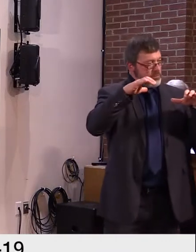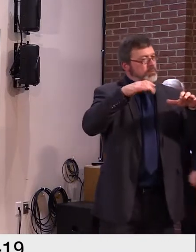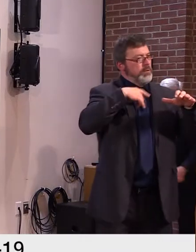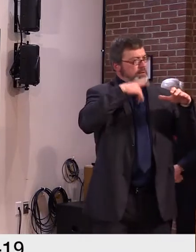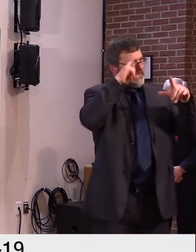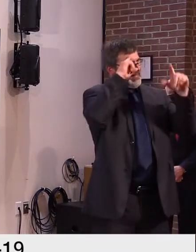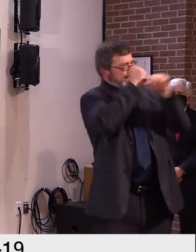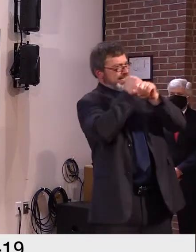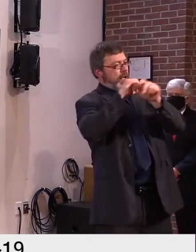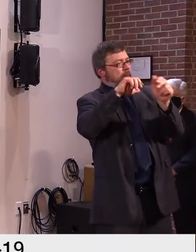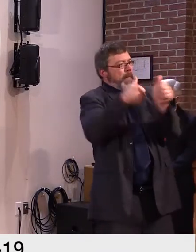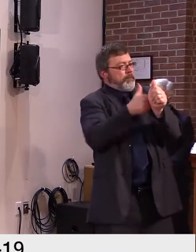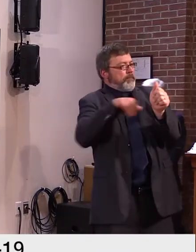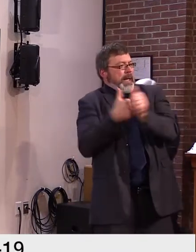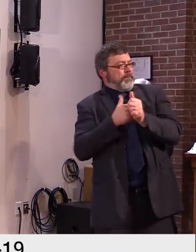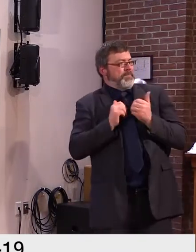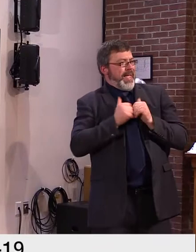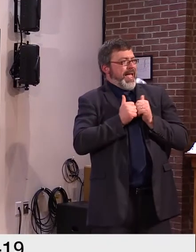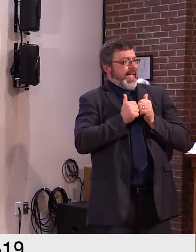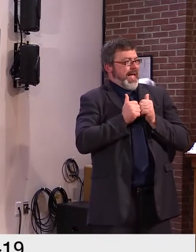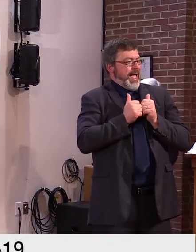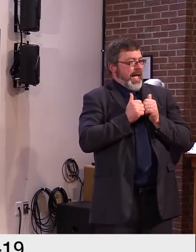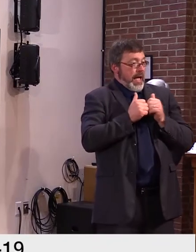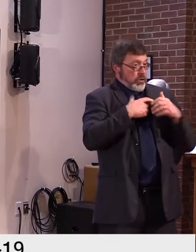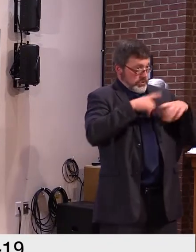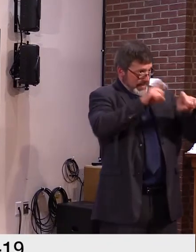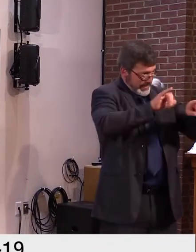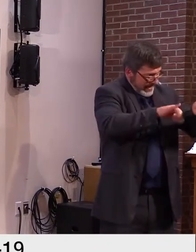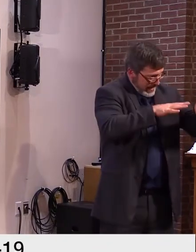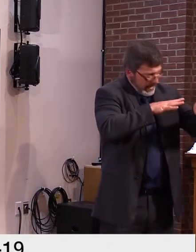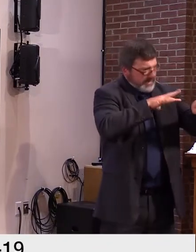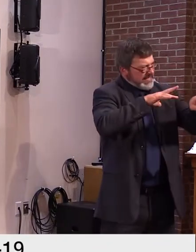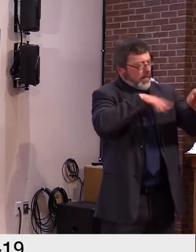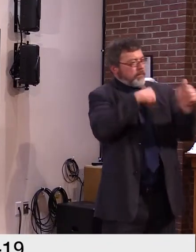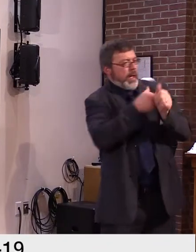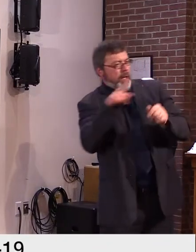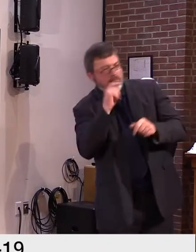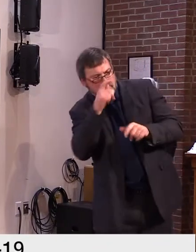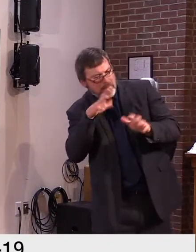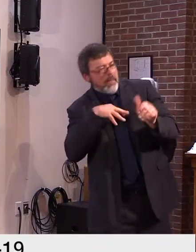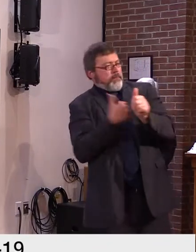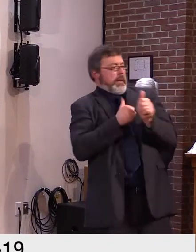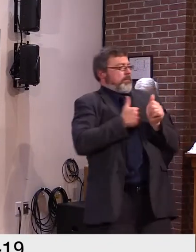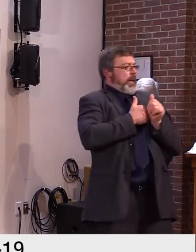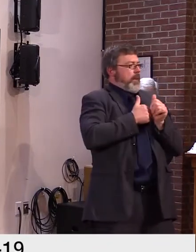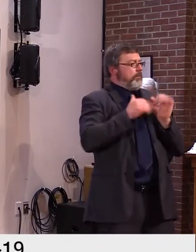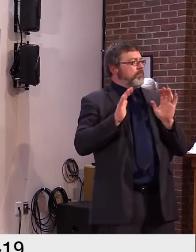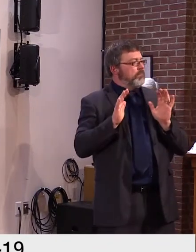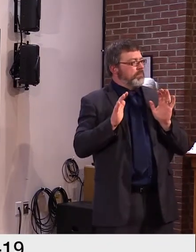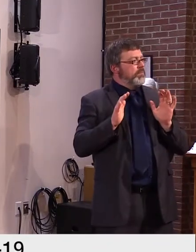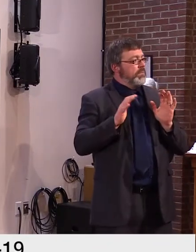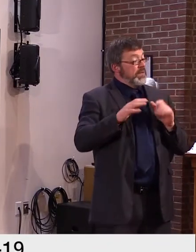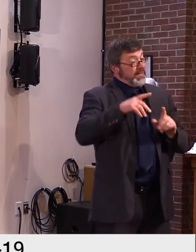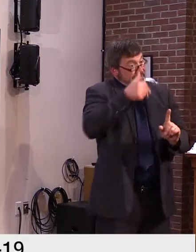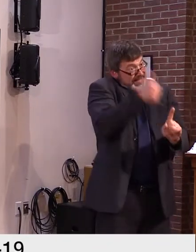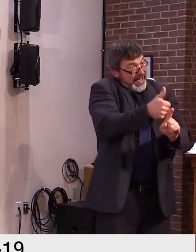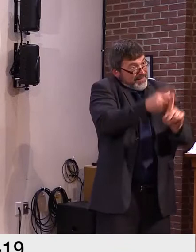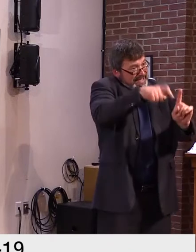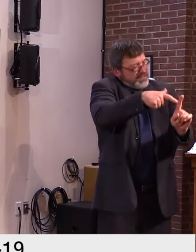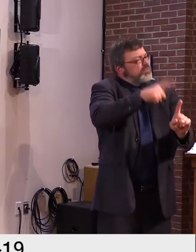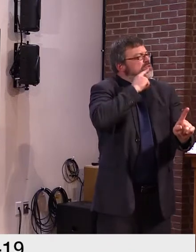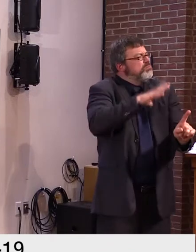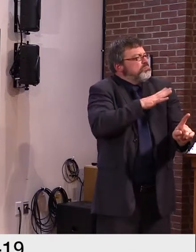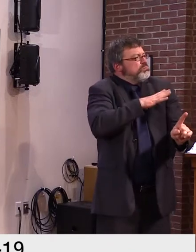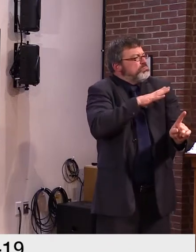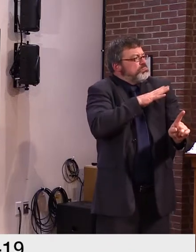say what I've been saying for months now, these tests do have a role, and it's a matter of making sure that they